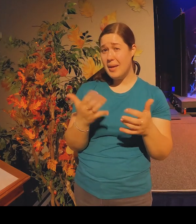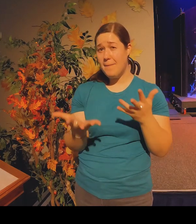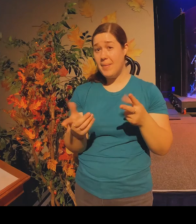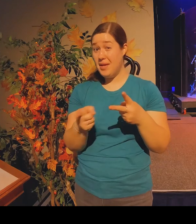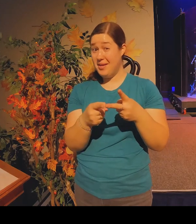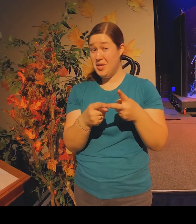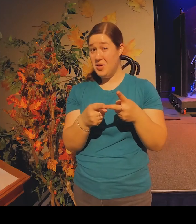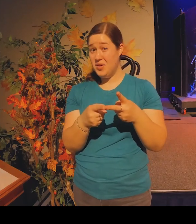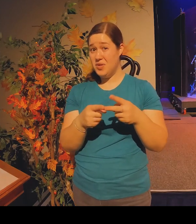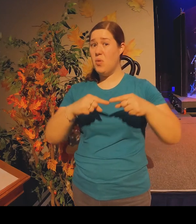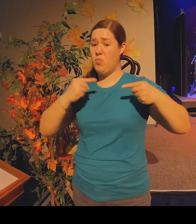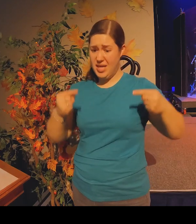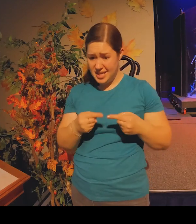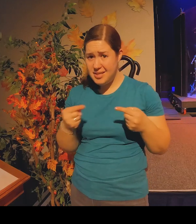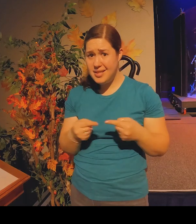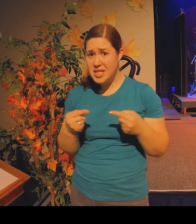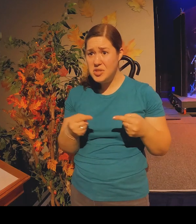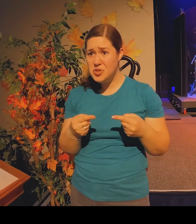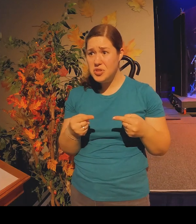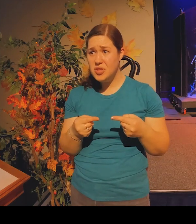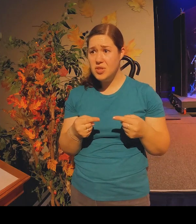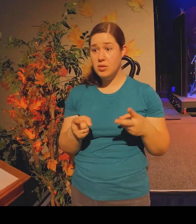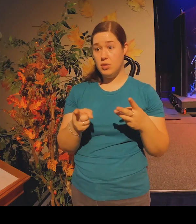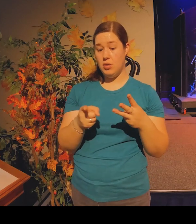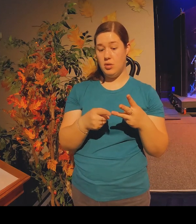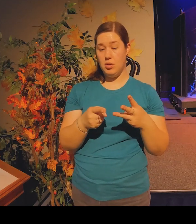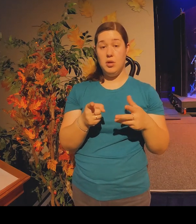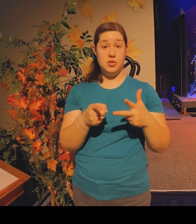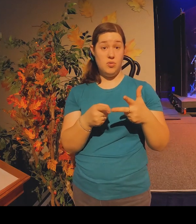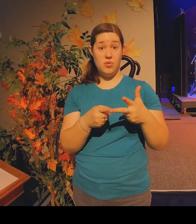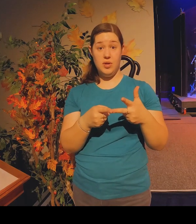the answer that God wants to give us at a later